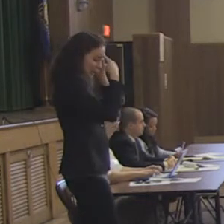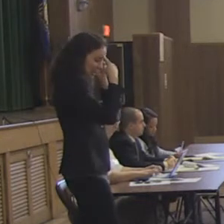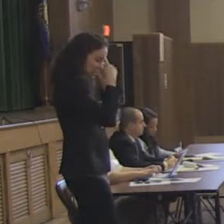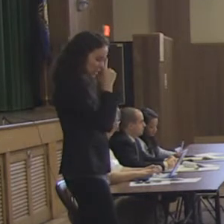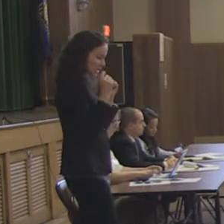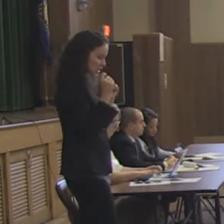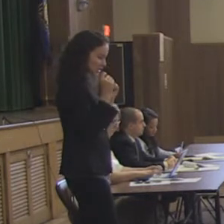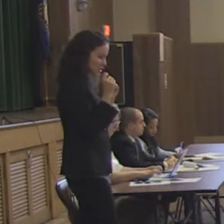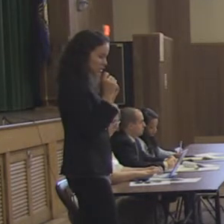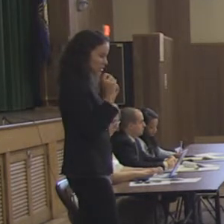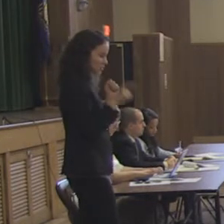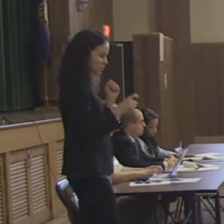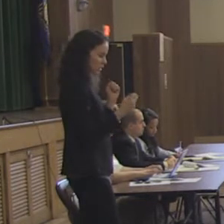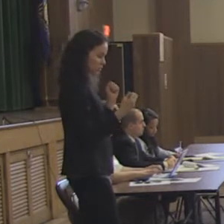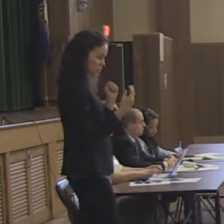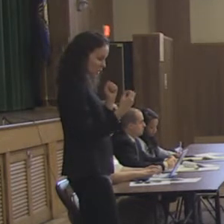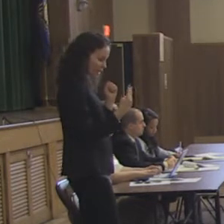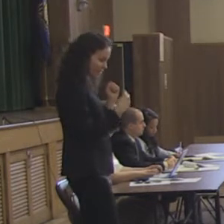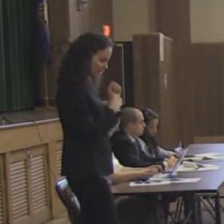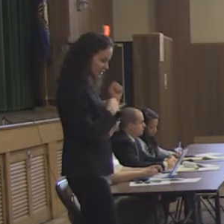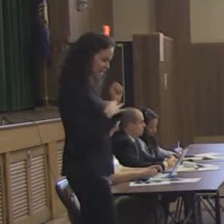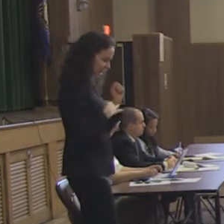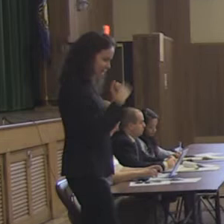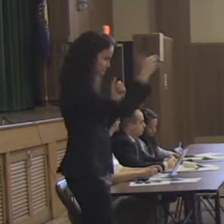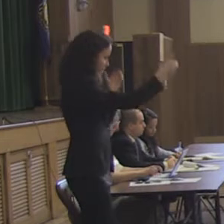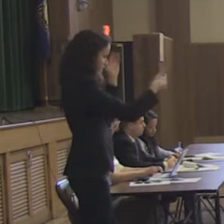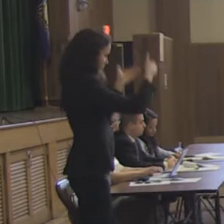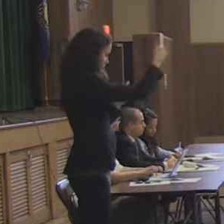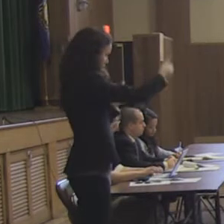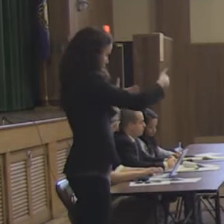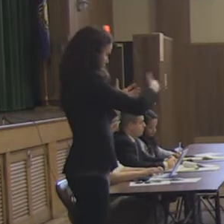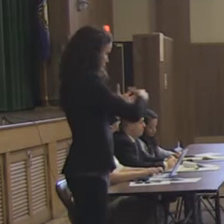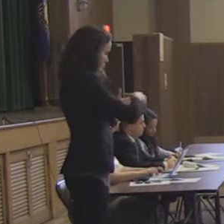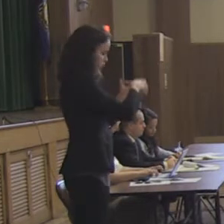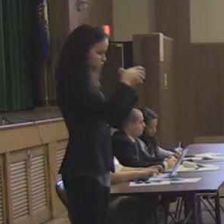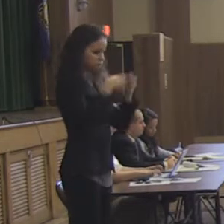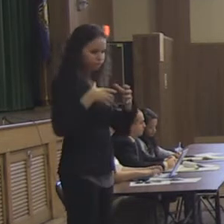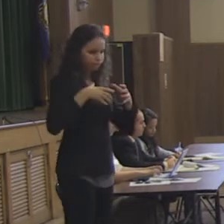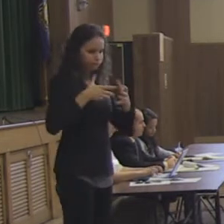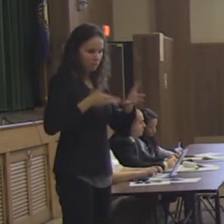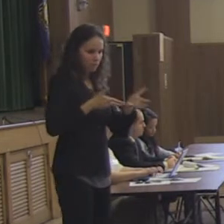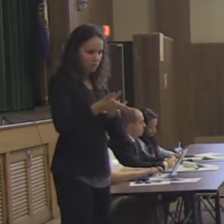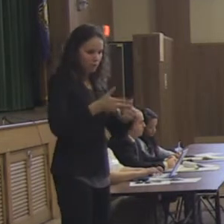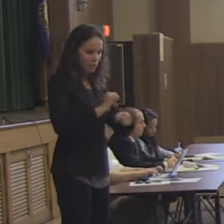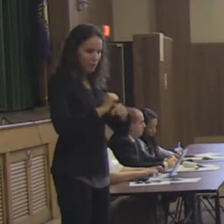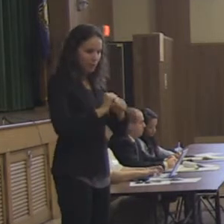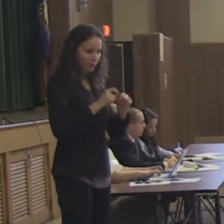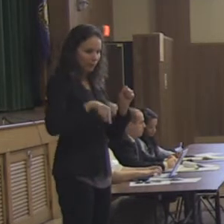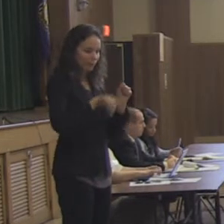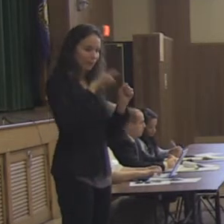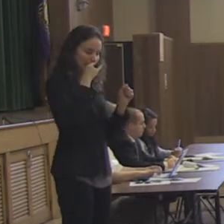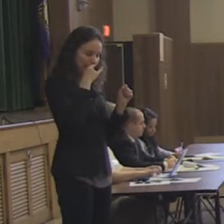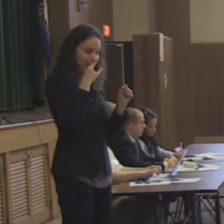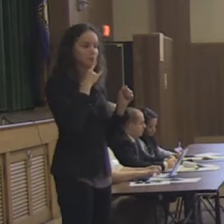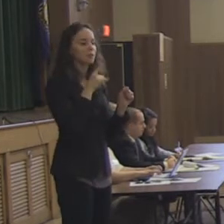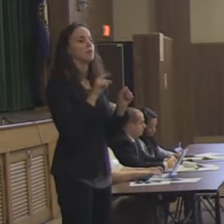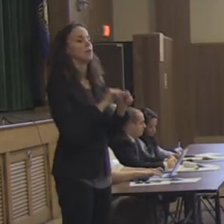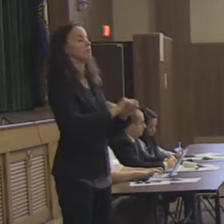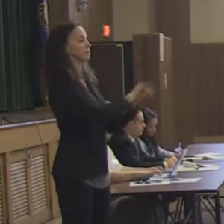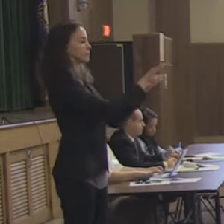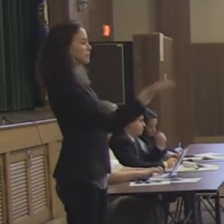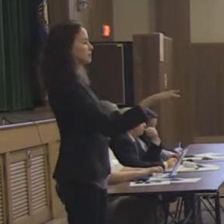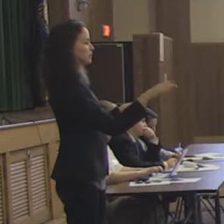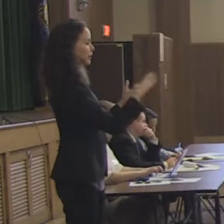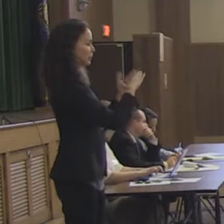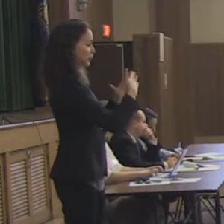staff is hired to assess and work with them and place them back in the community. But once they get to these facilities, they